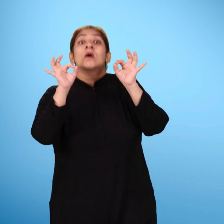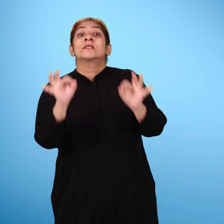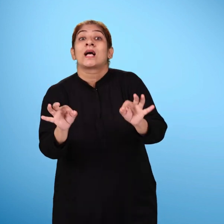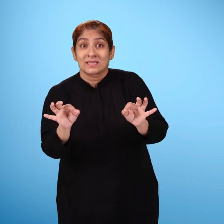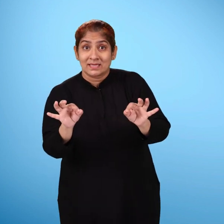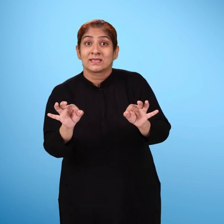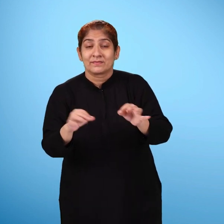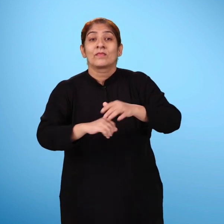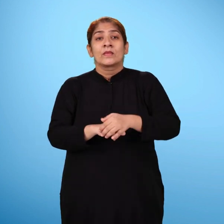English,